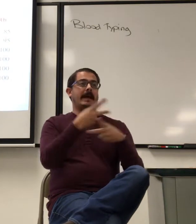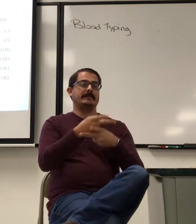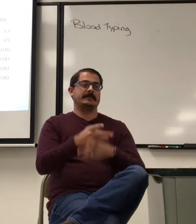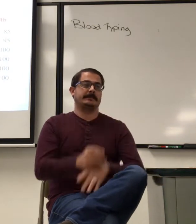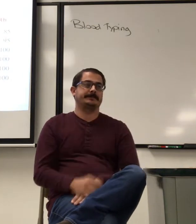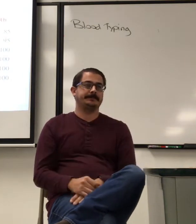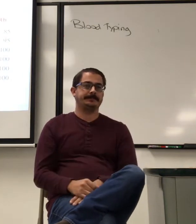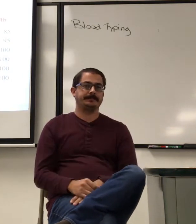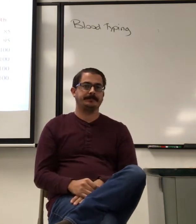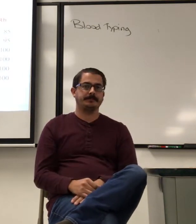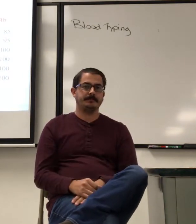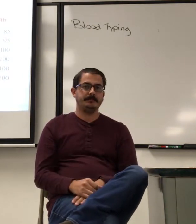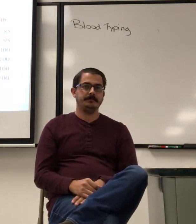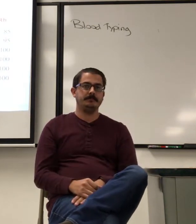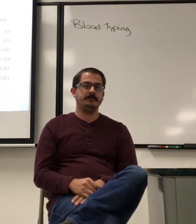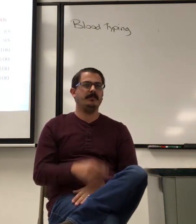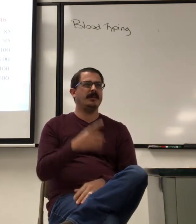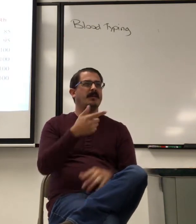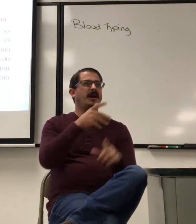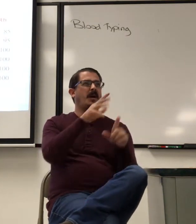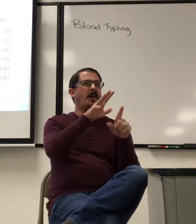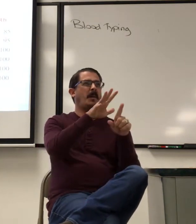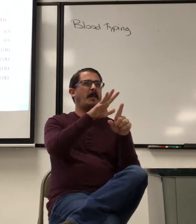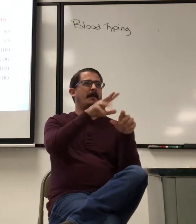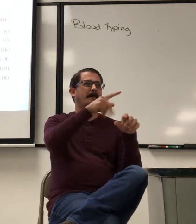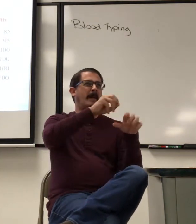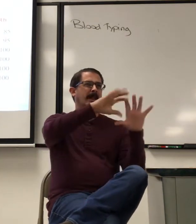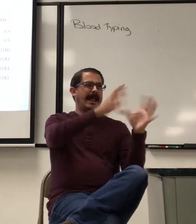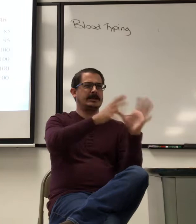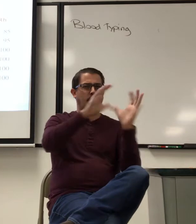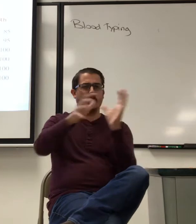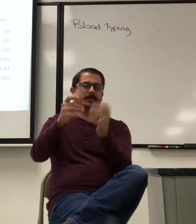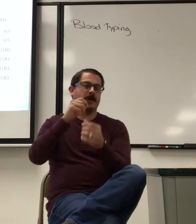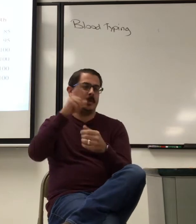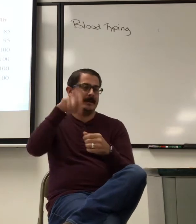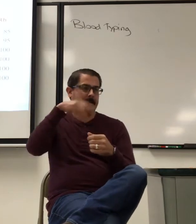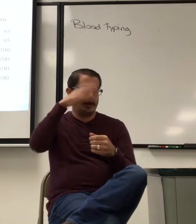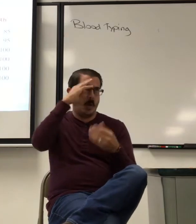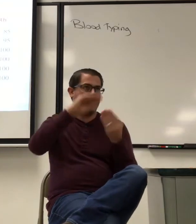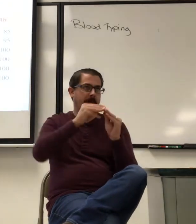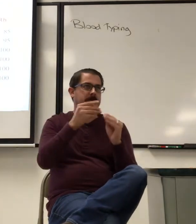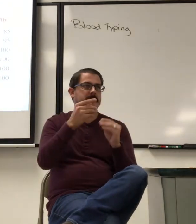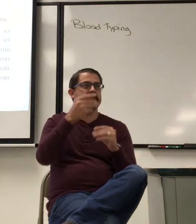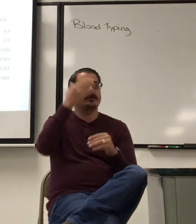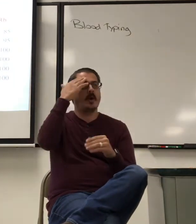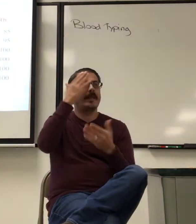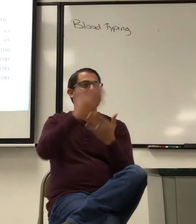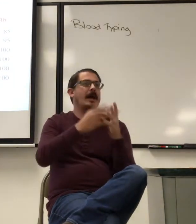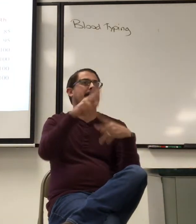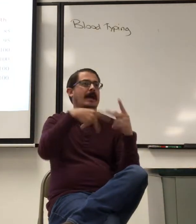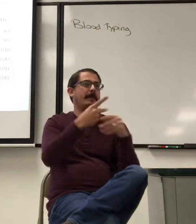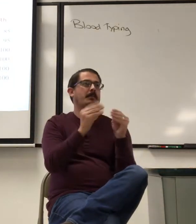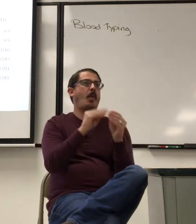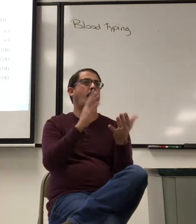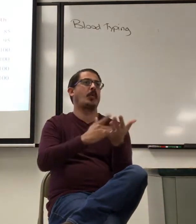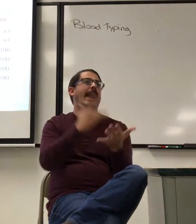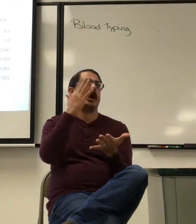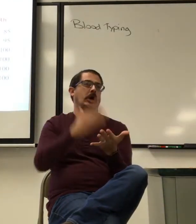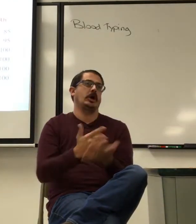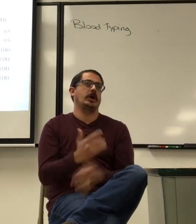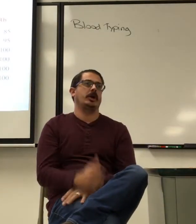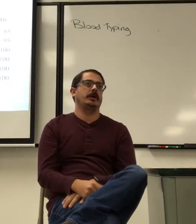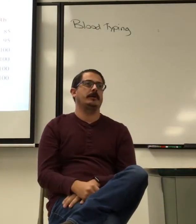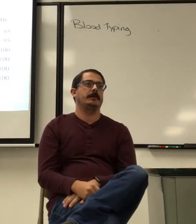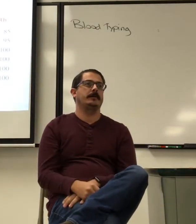and by population group. You don't have to know the numbers. You just know that some types are rare. We're going to go through all the blood types here. I think